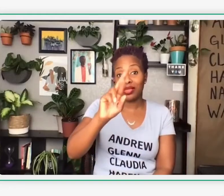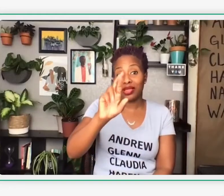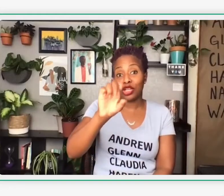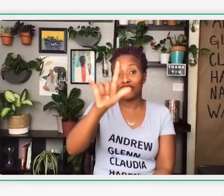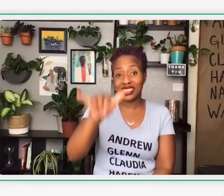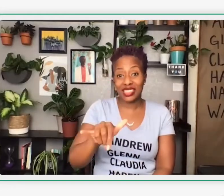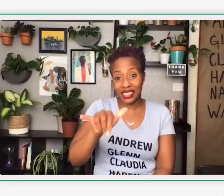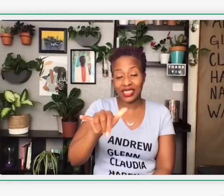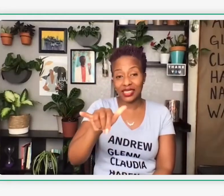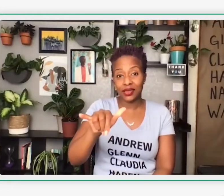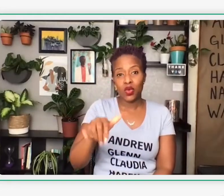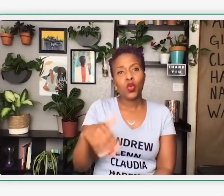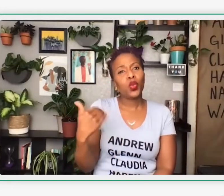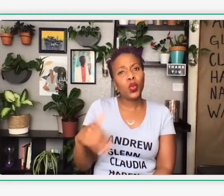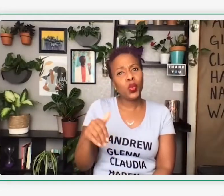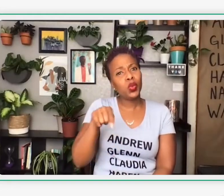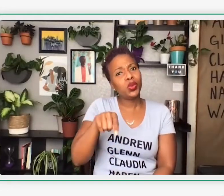talk about financial literacy.